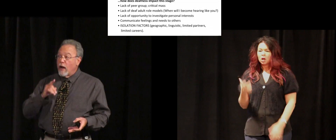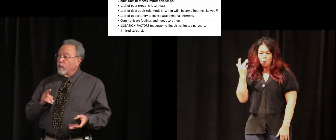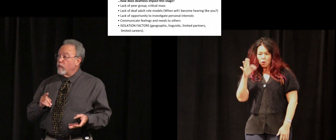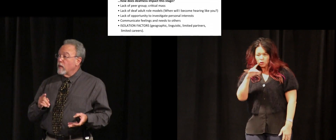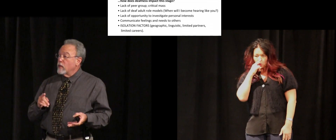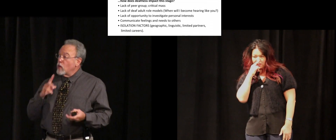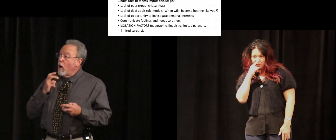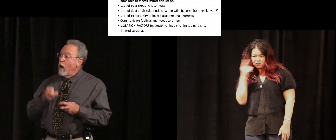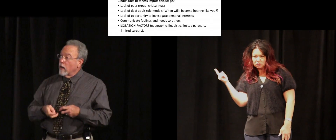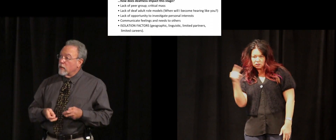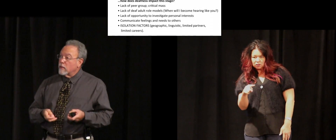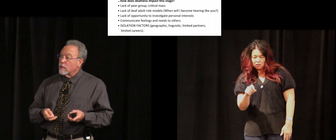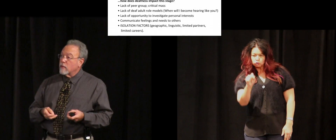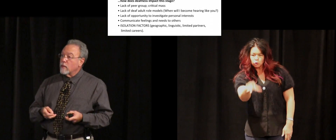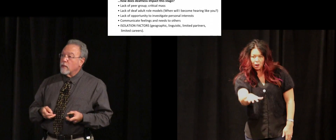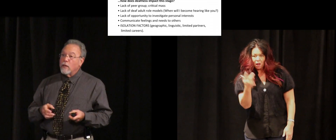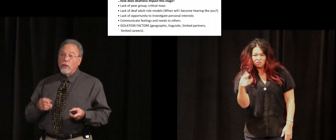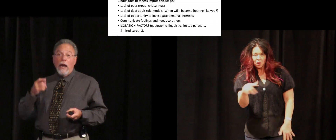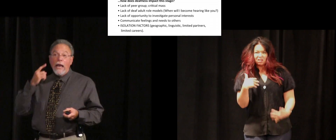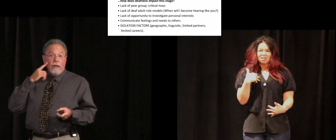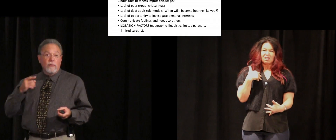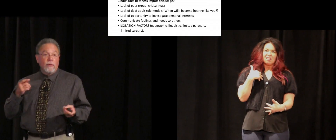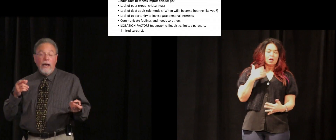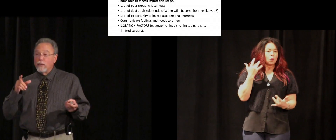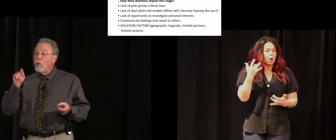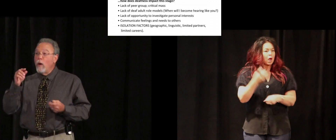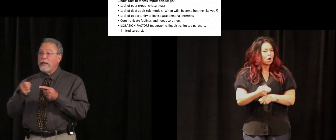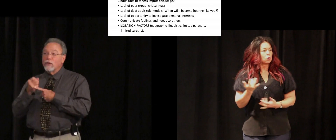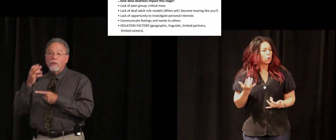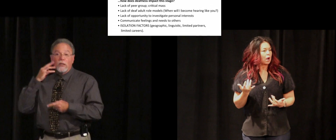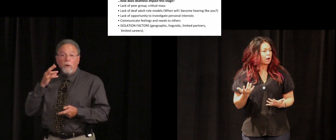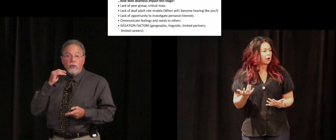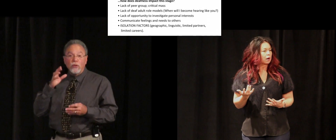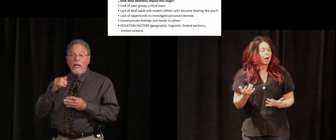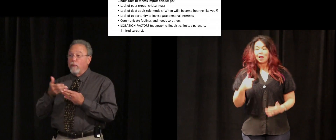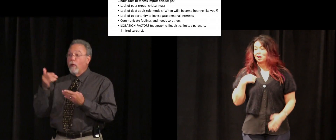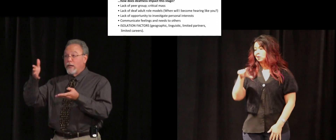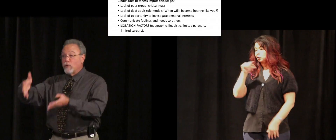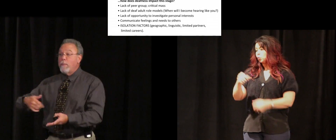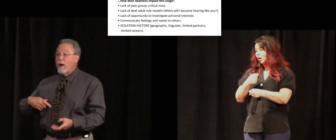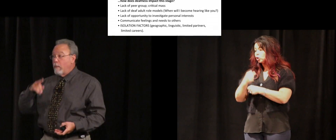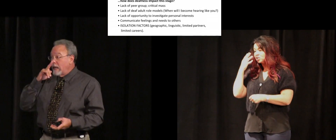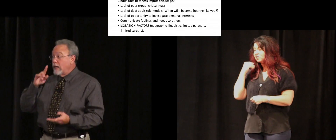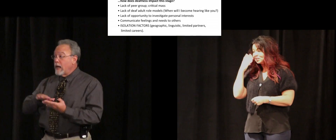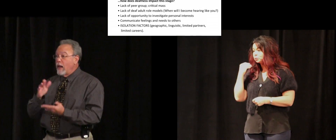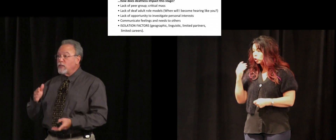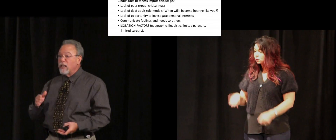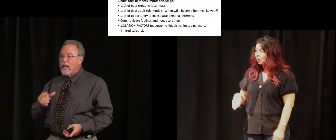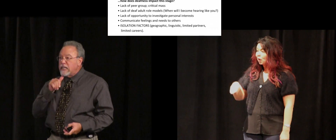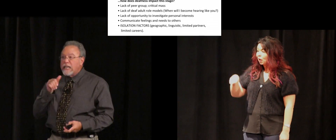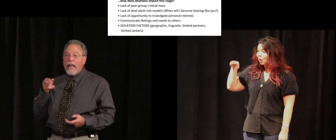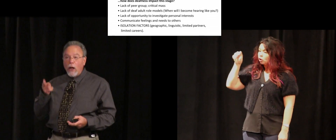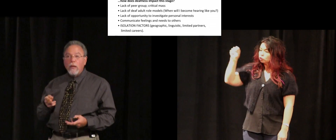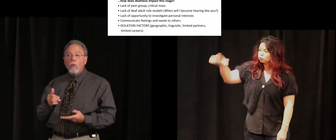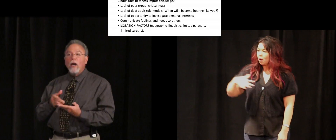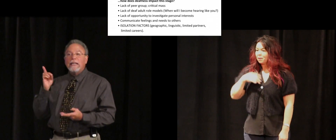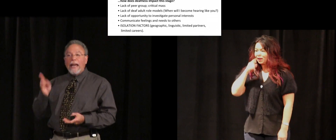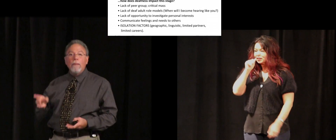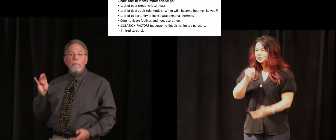just managing all the emotions that students have while they're at college. We easily have 200 students signed up,